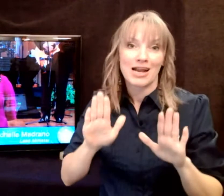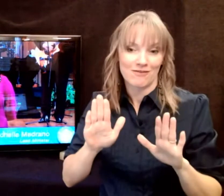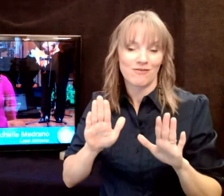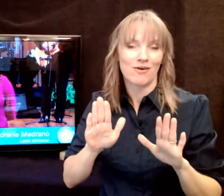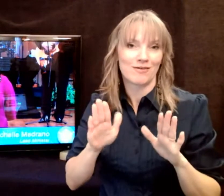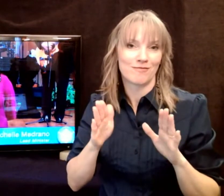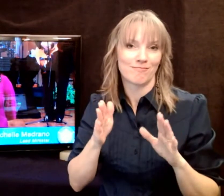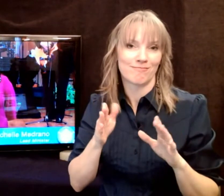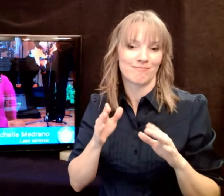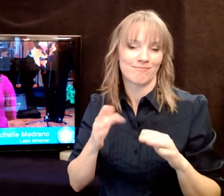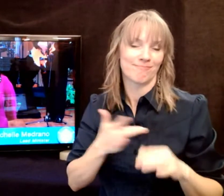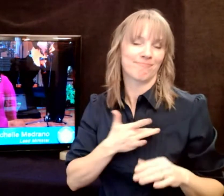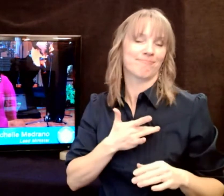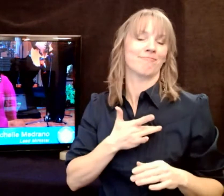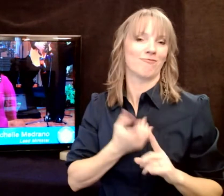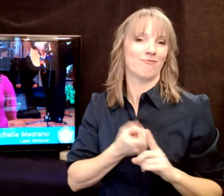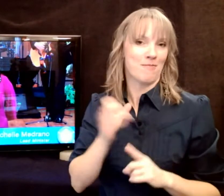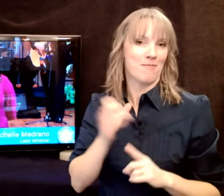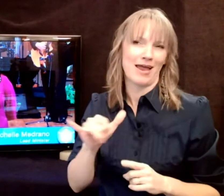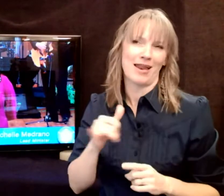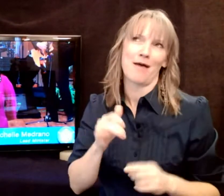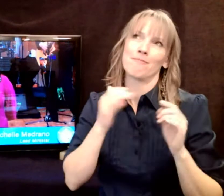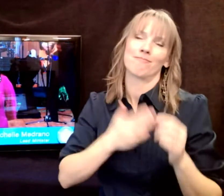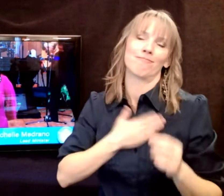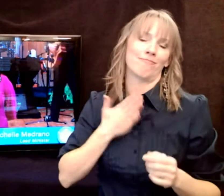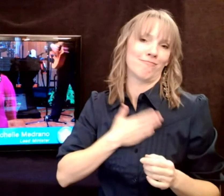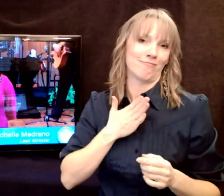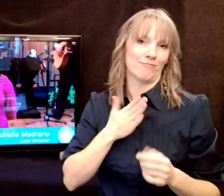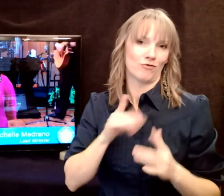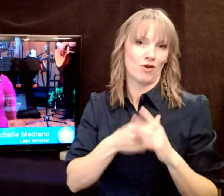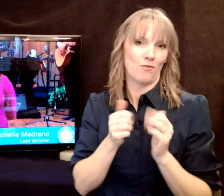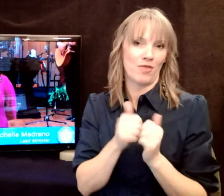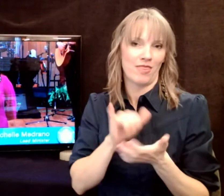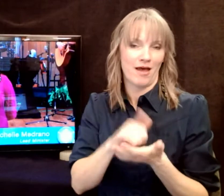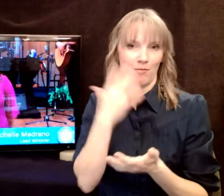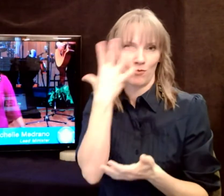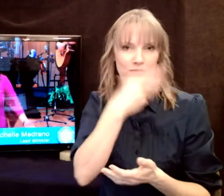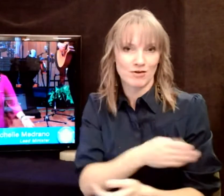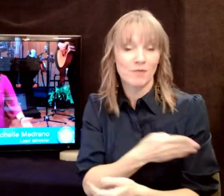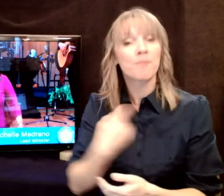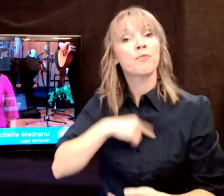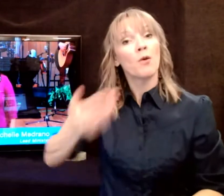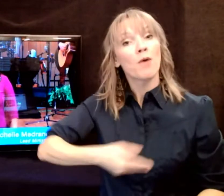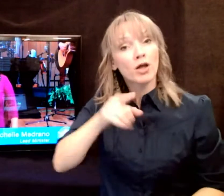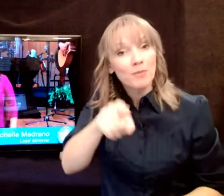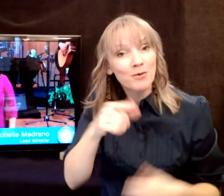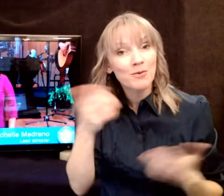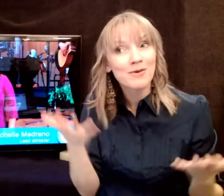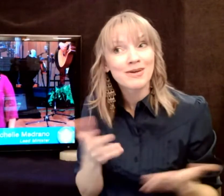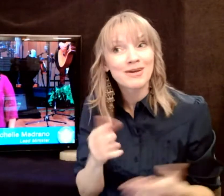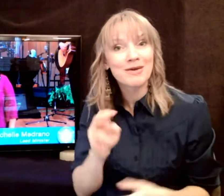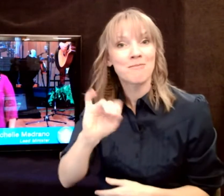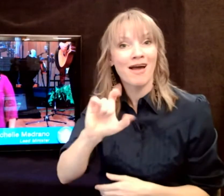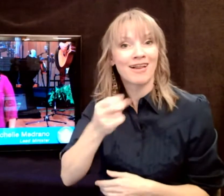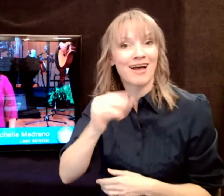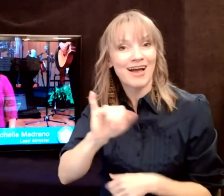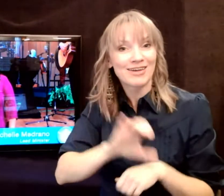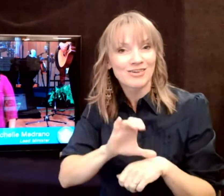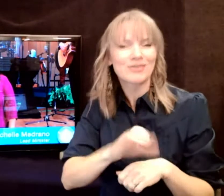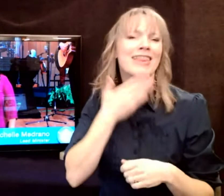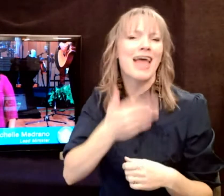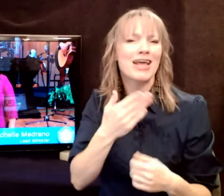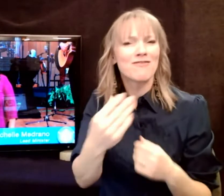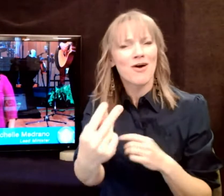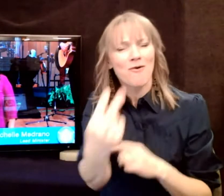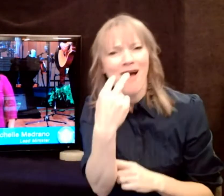so grateful that we started out with that beautiful, beautiful song. And we welcome you this morning to Mile High Church. Thank you for tuning in with